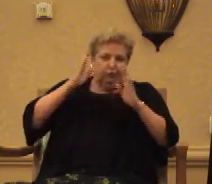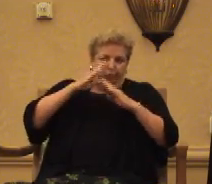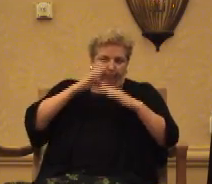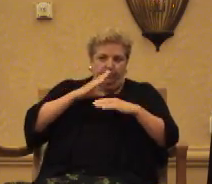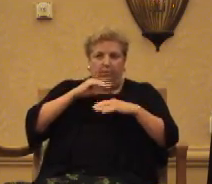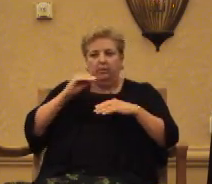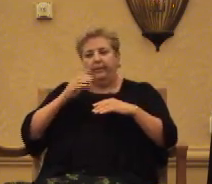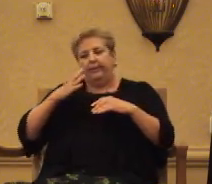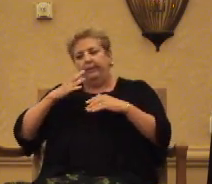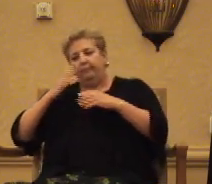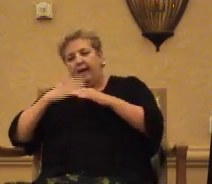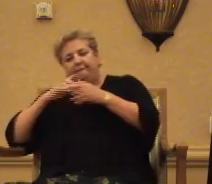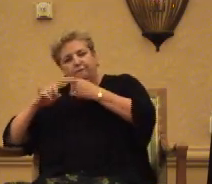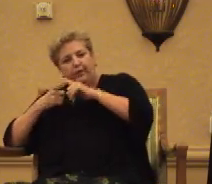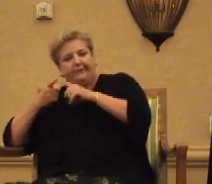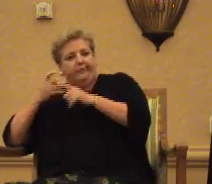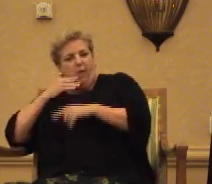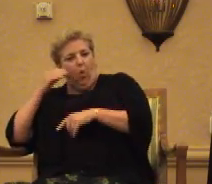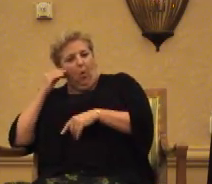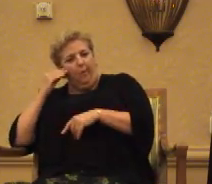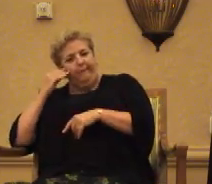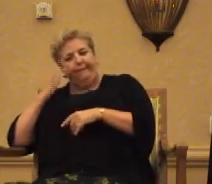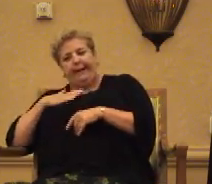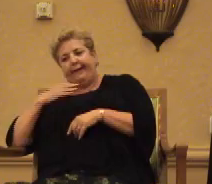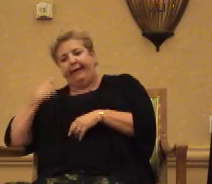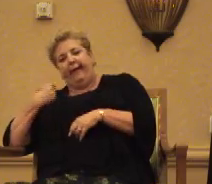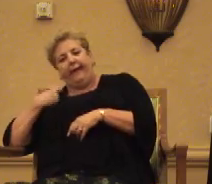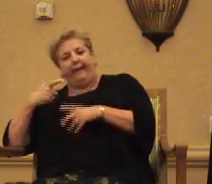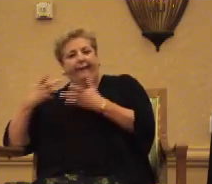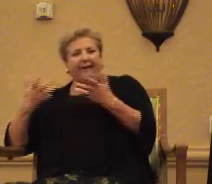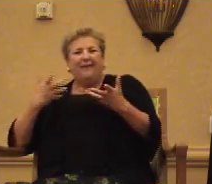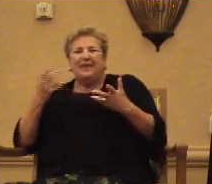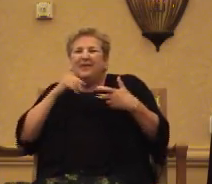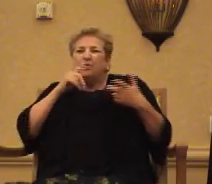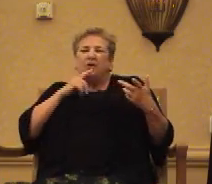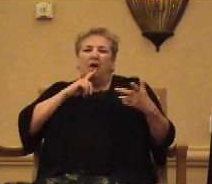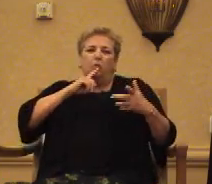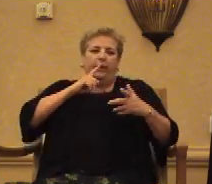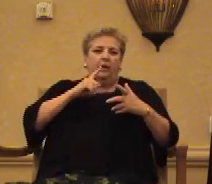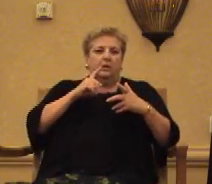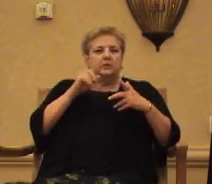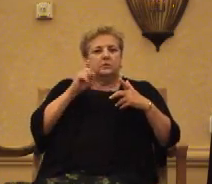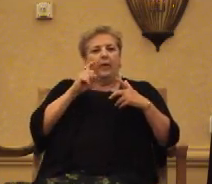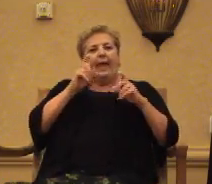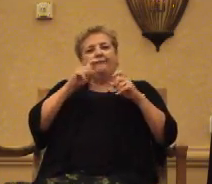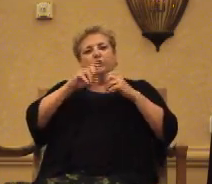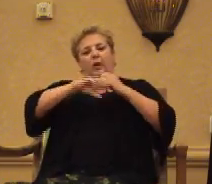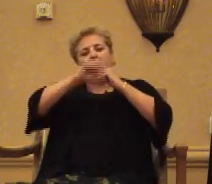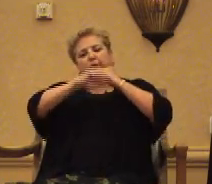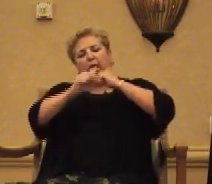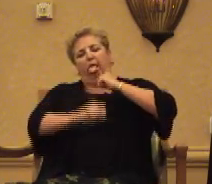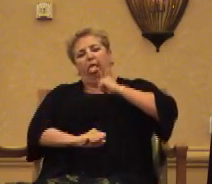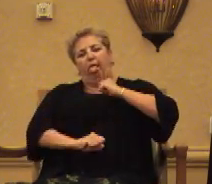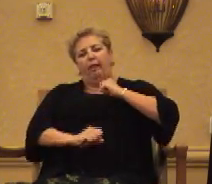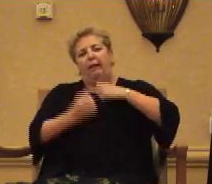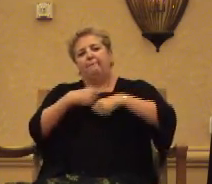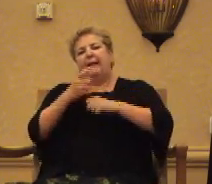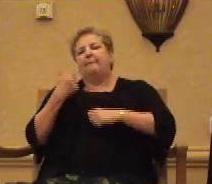run around with. And you know how we are. We're not legitimate. I have to enhance it a little bit, make myself look a little cooler. So he's